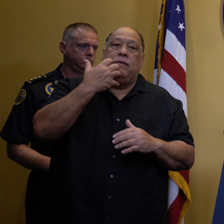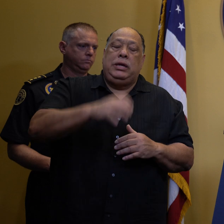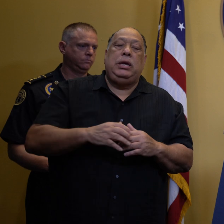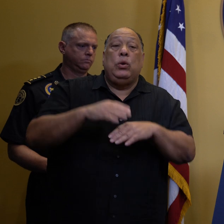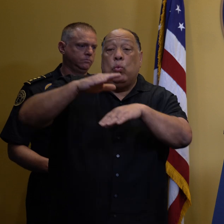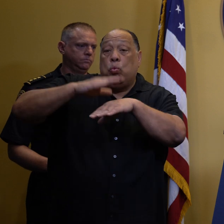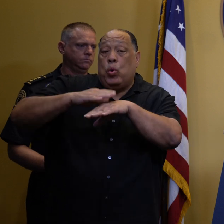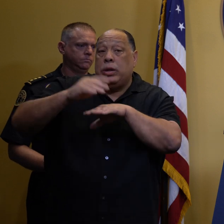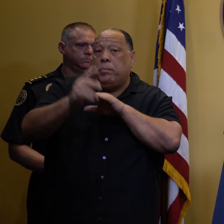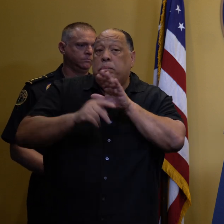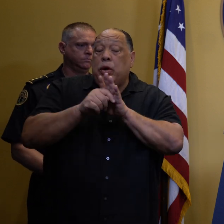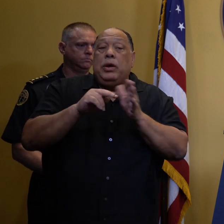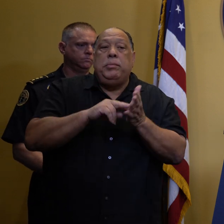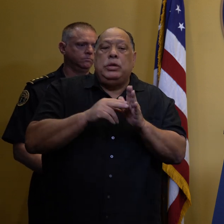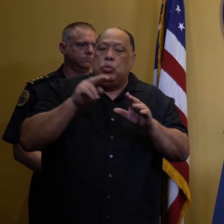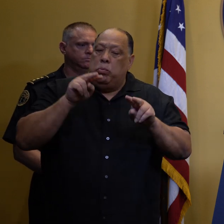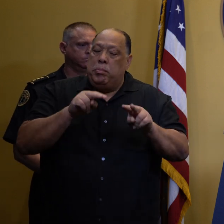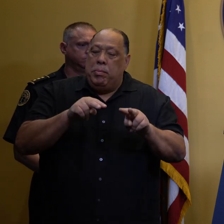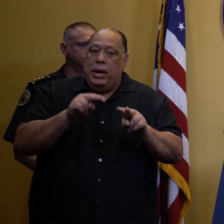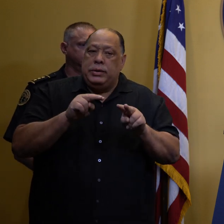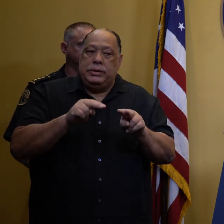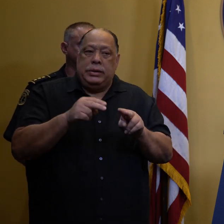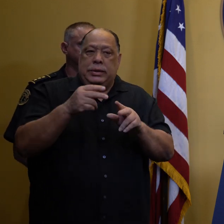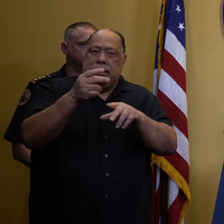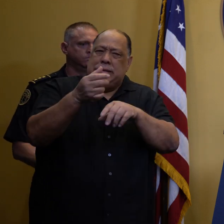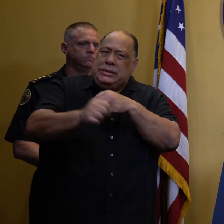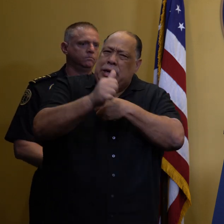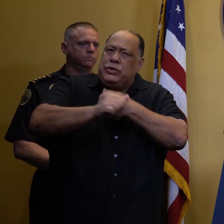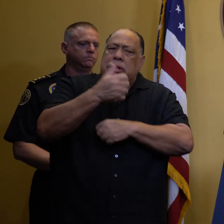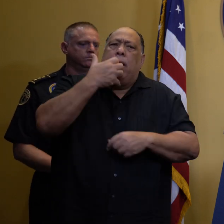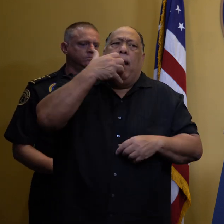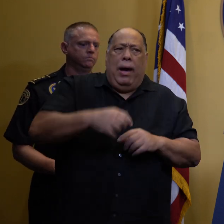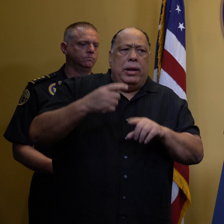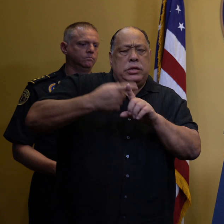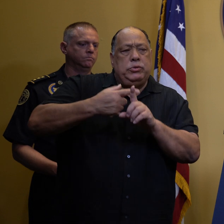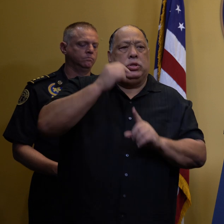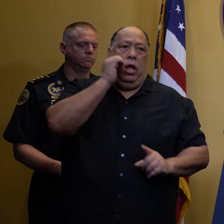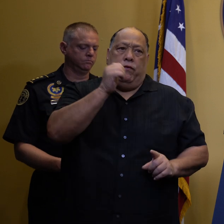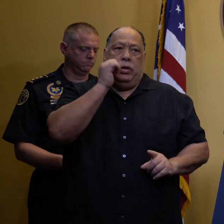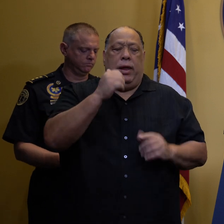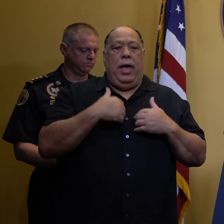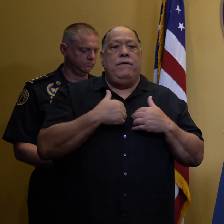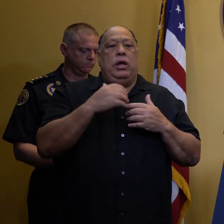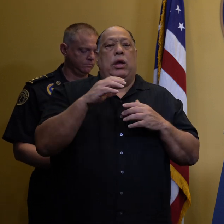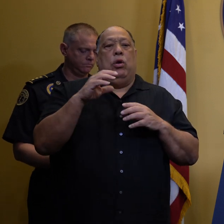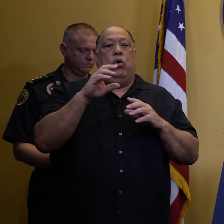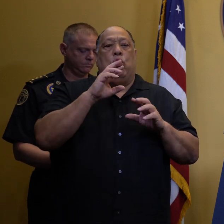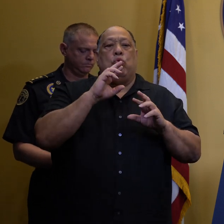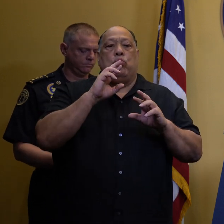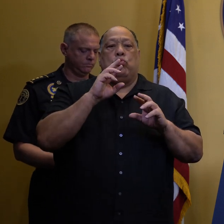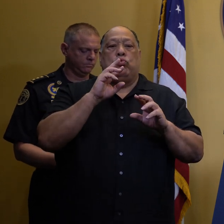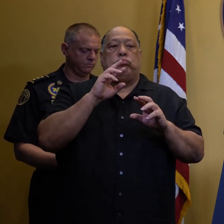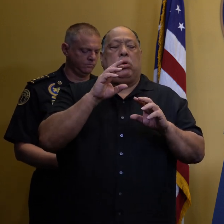period, which means we will be very closely monitoring these dangerously hot temperatures every day, having unified command group calls every